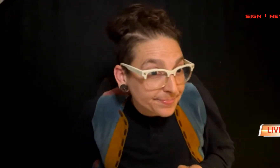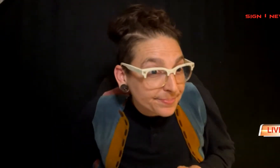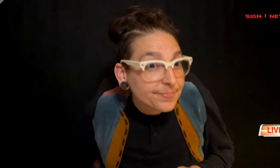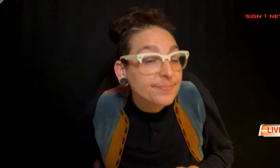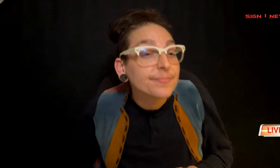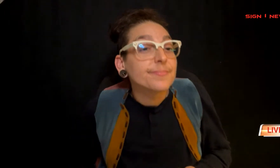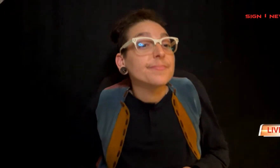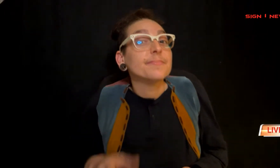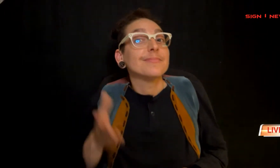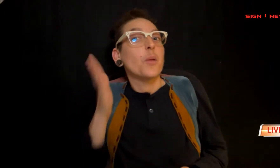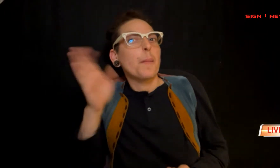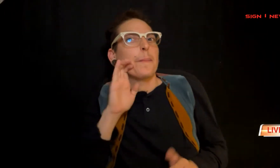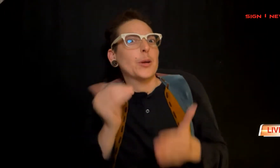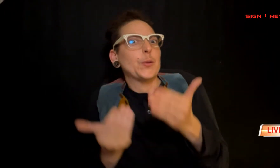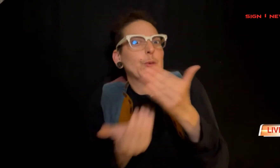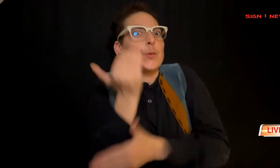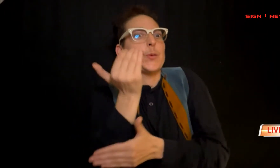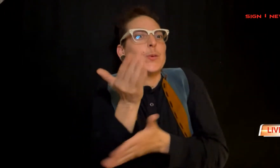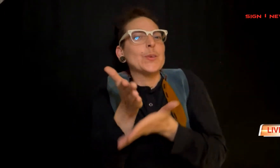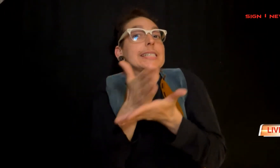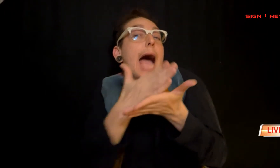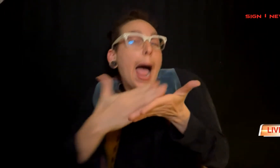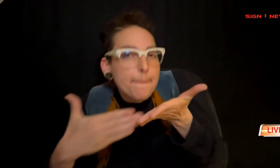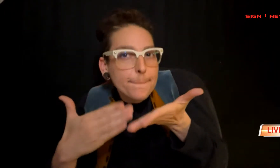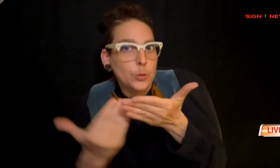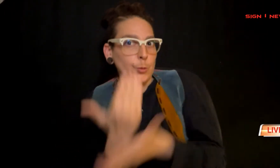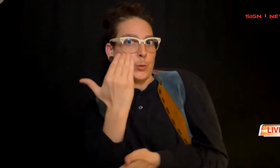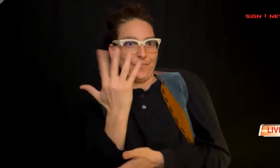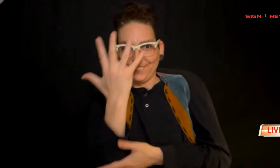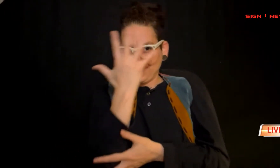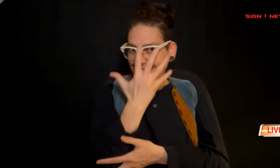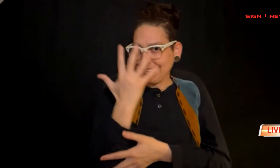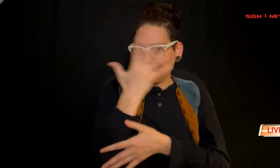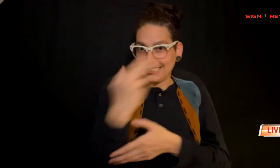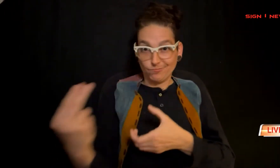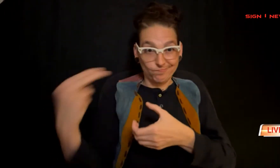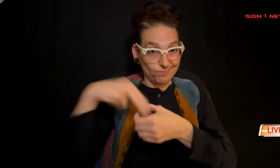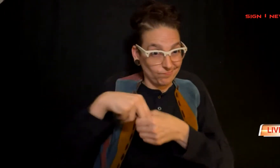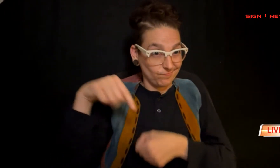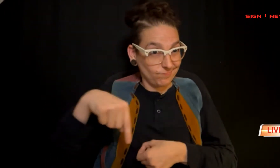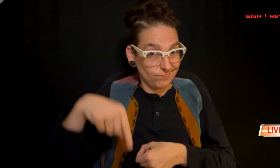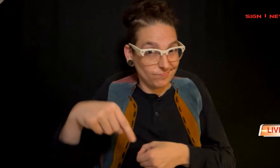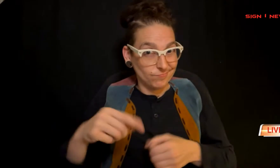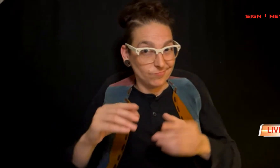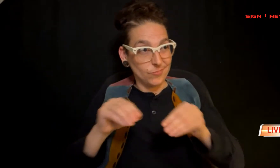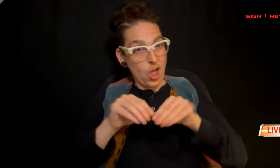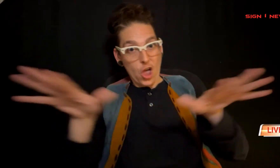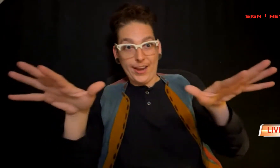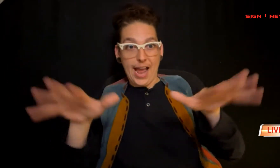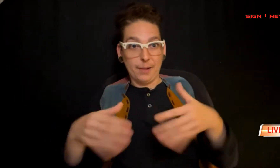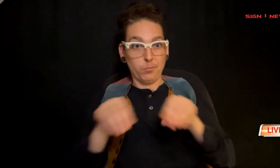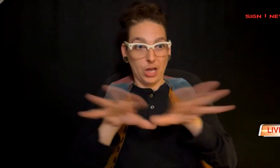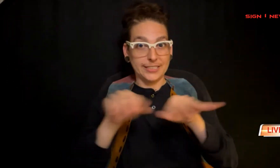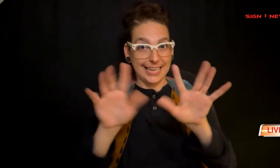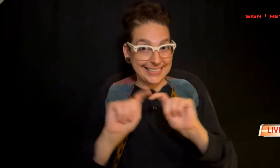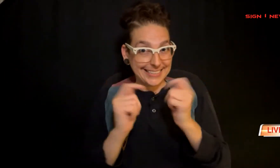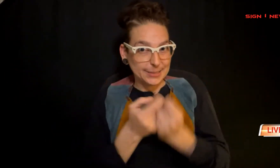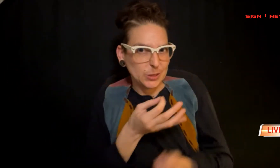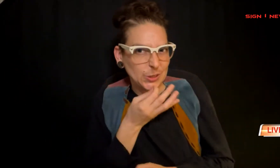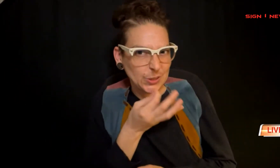And here's a little insider information as well. There may be some new faces joining the broadcast